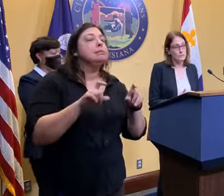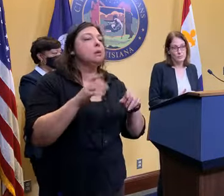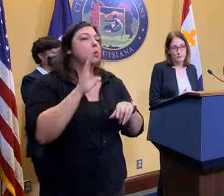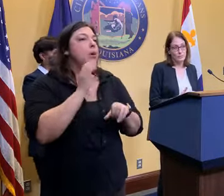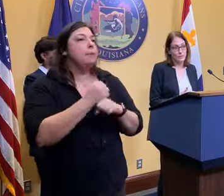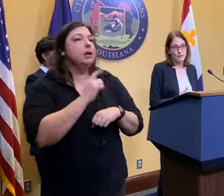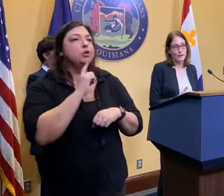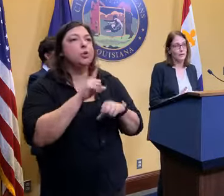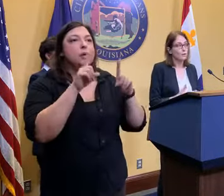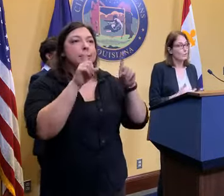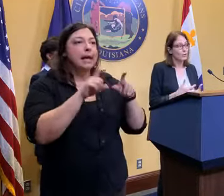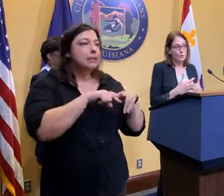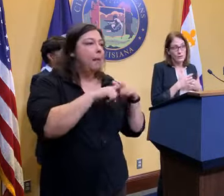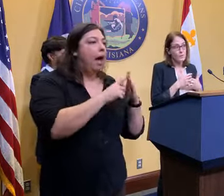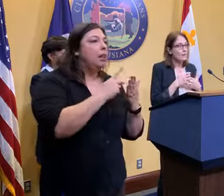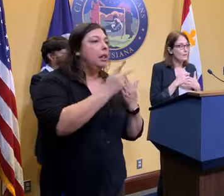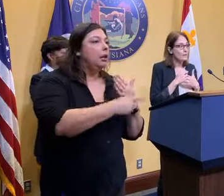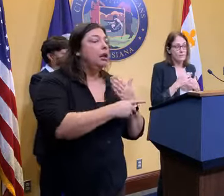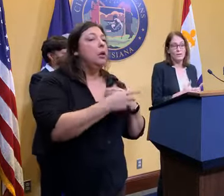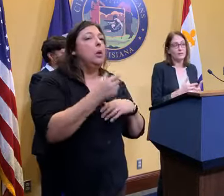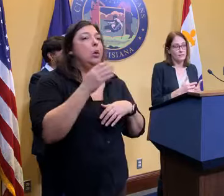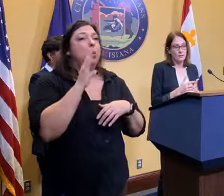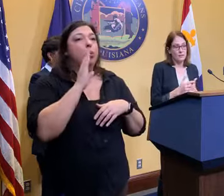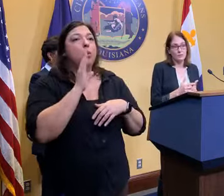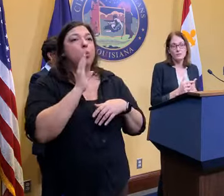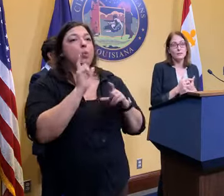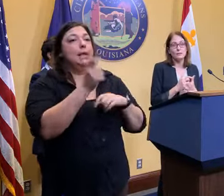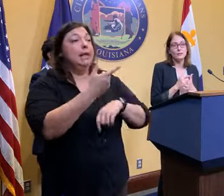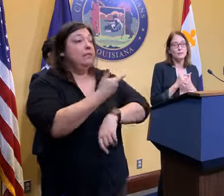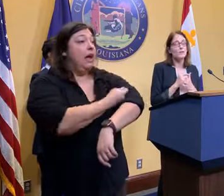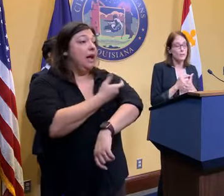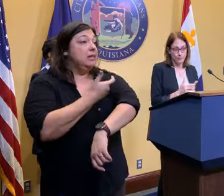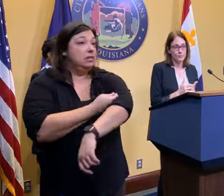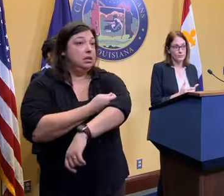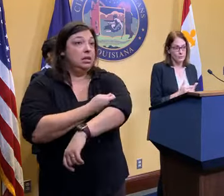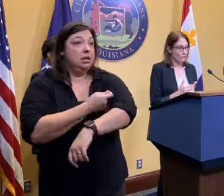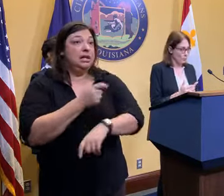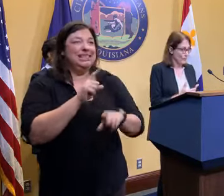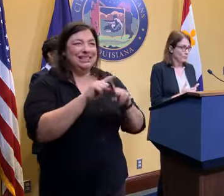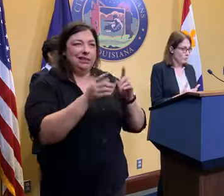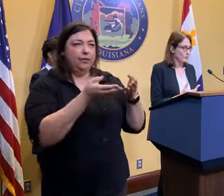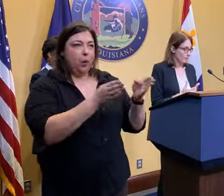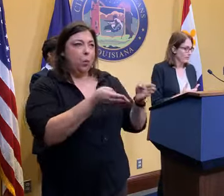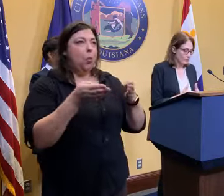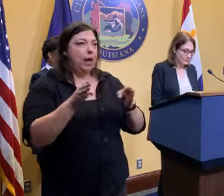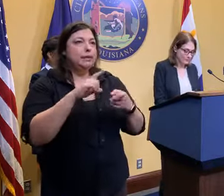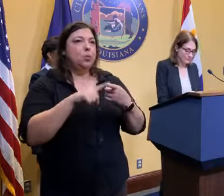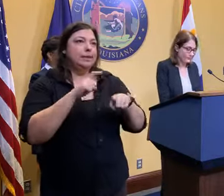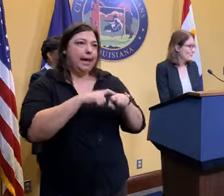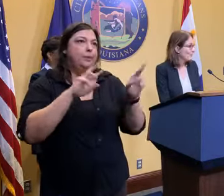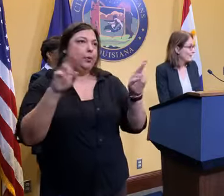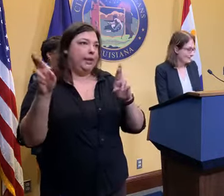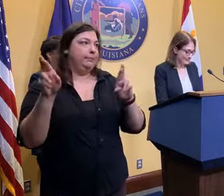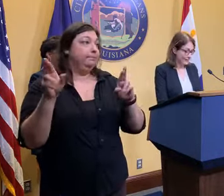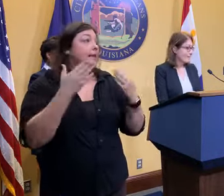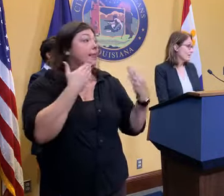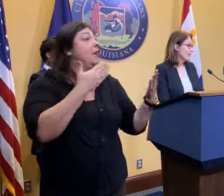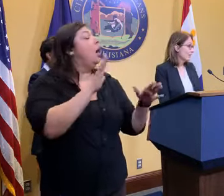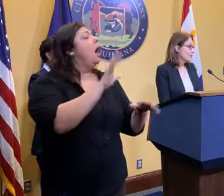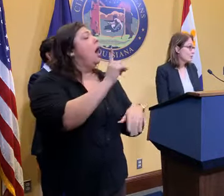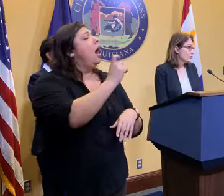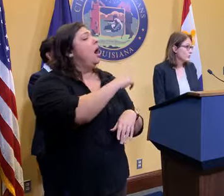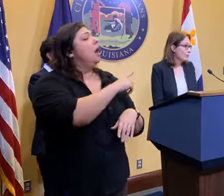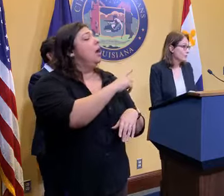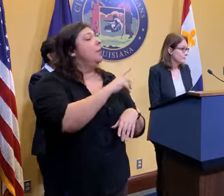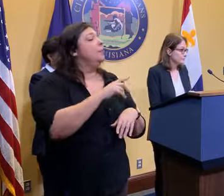continue to test and pilot. We are gonna be giving vaccinations in a number of different ways when the time comes. And I do want to ask about